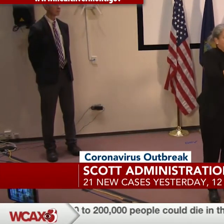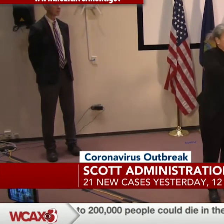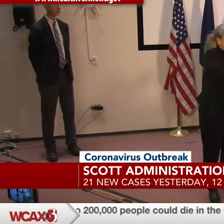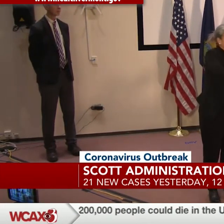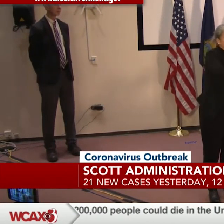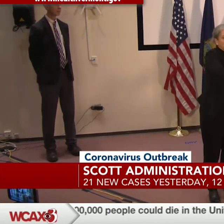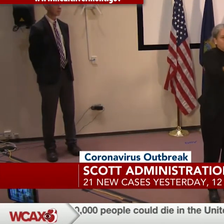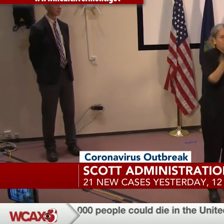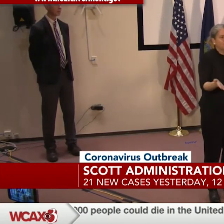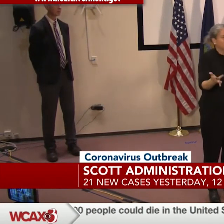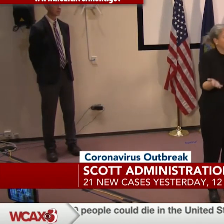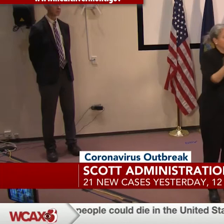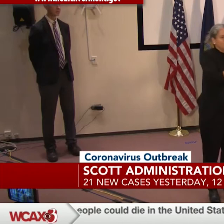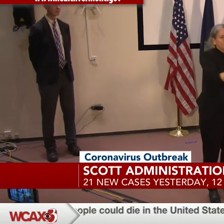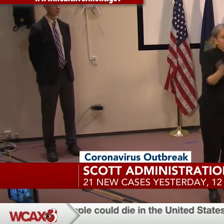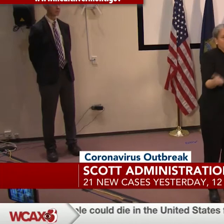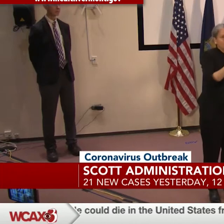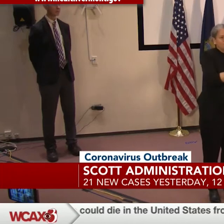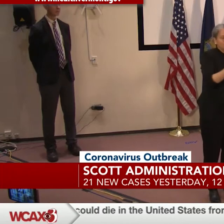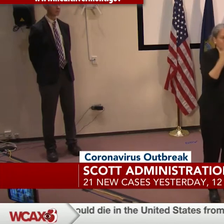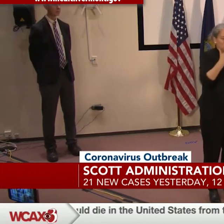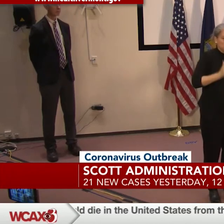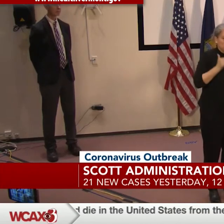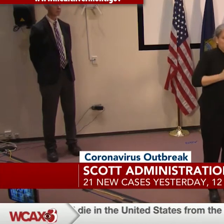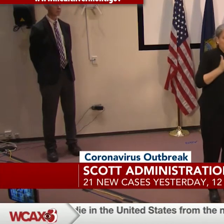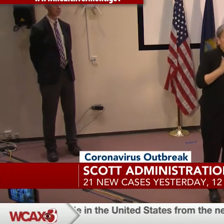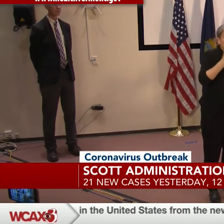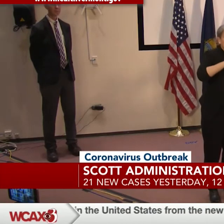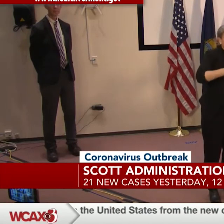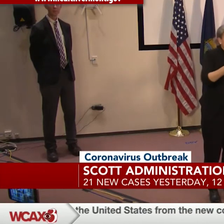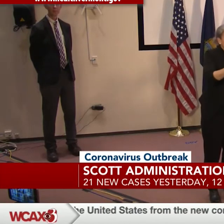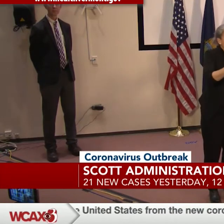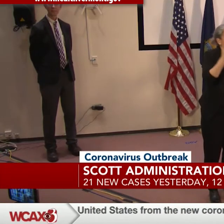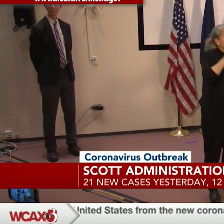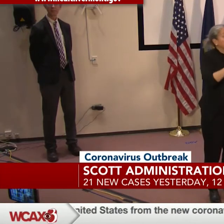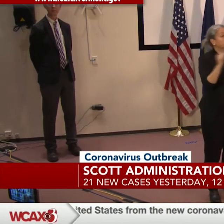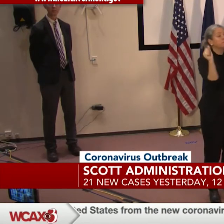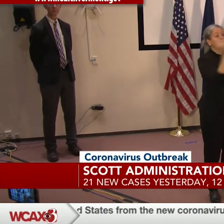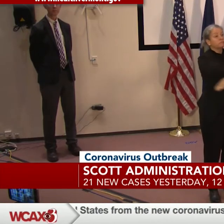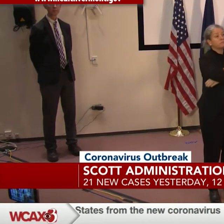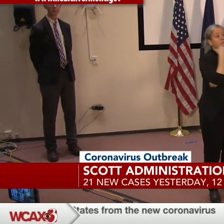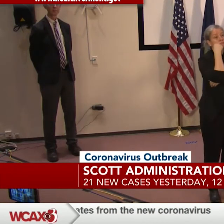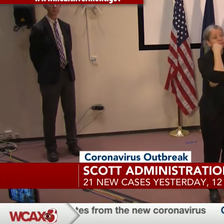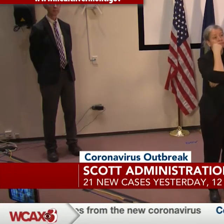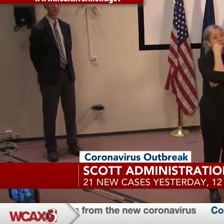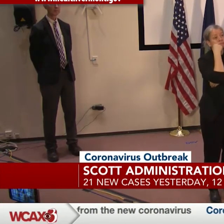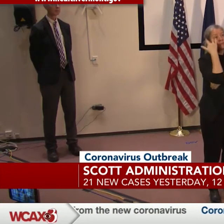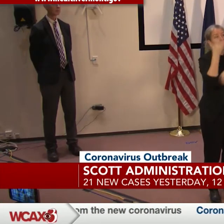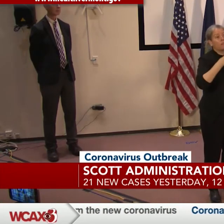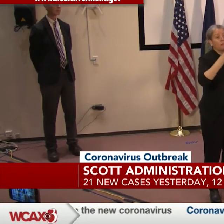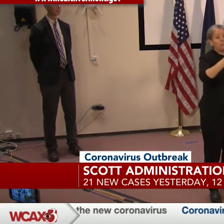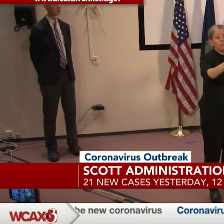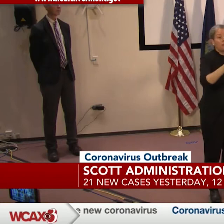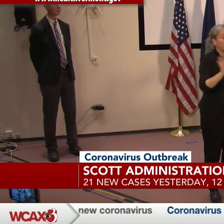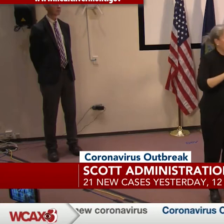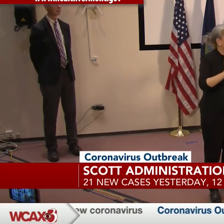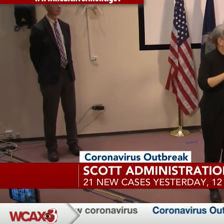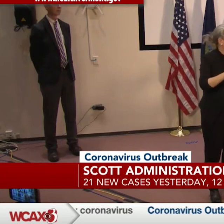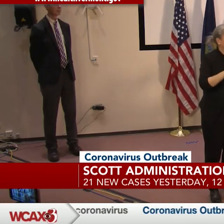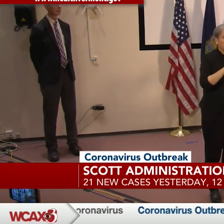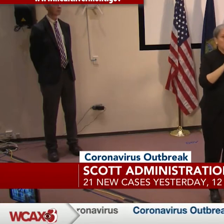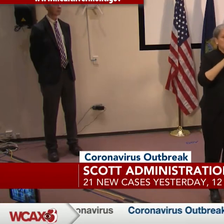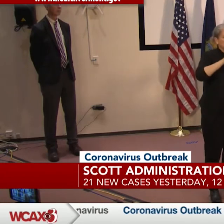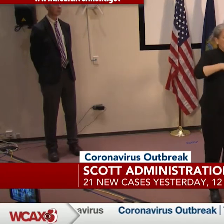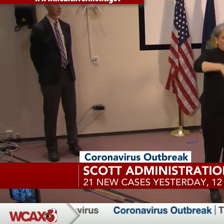We're being aggressive with this. We want to get the results back just as quick as we possibly can. And our testing in-house, we can have